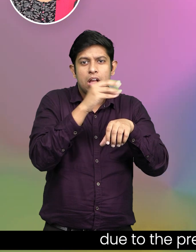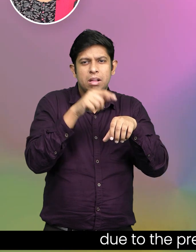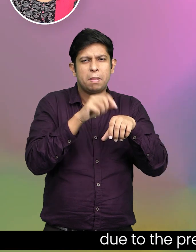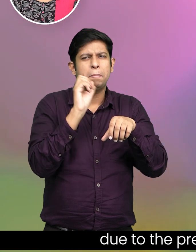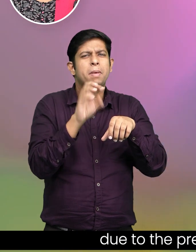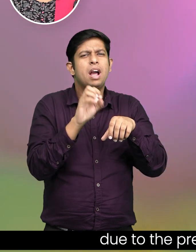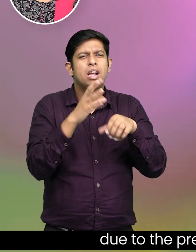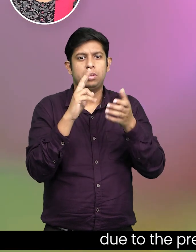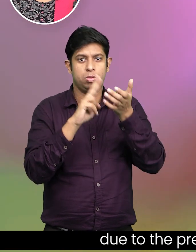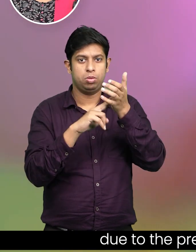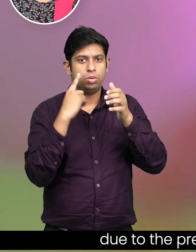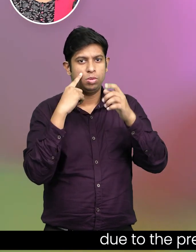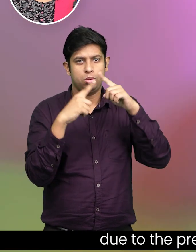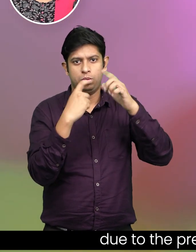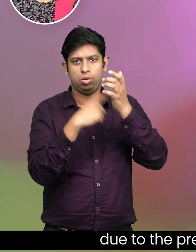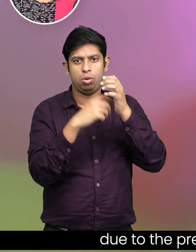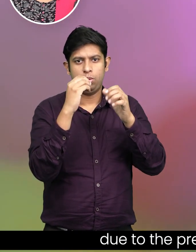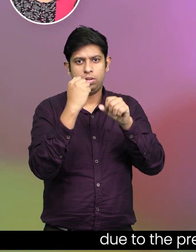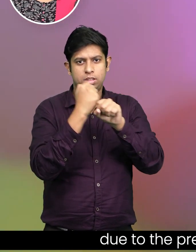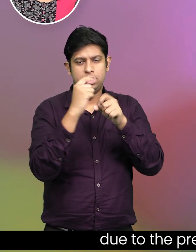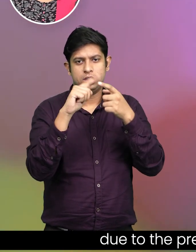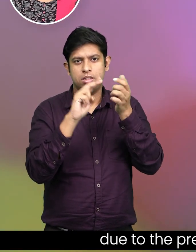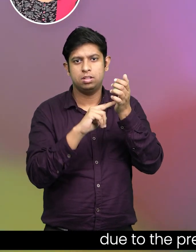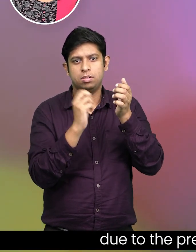of nitrogenous substances.